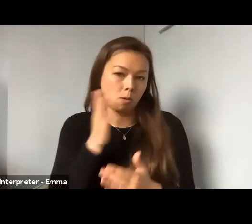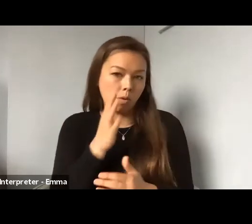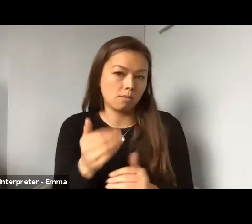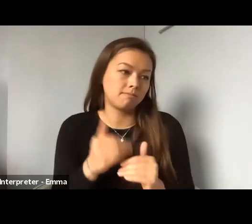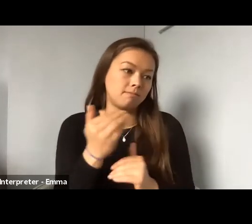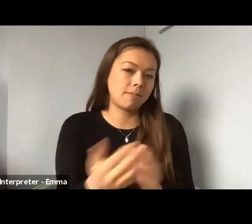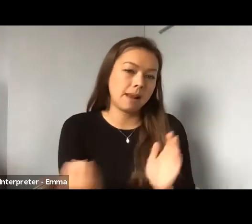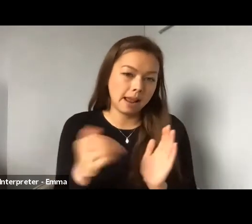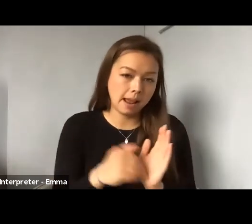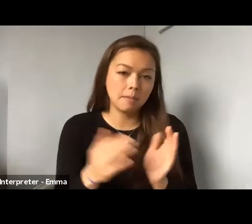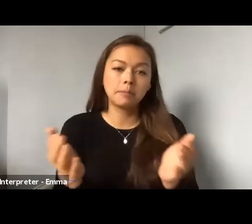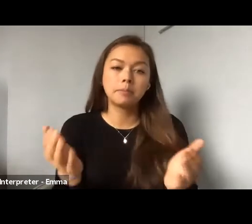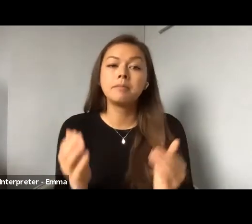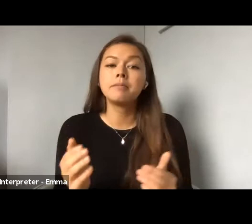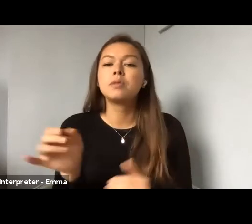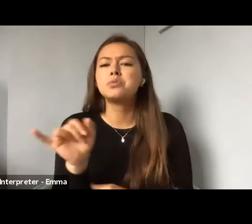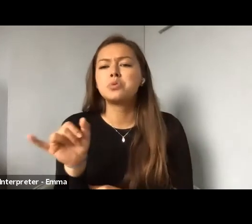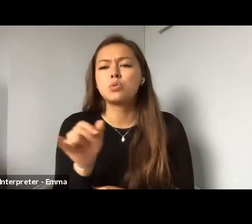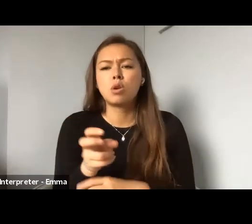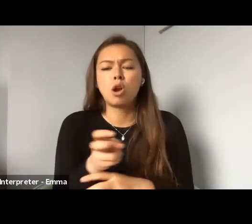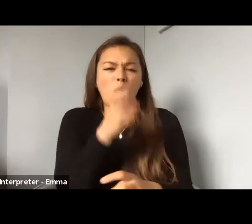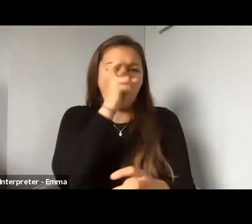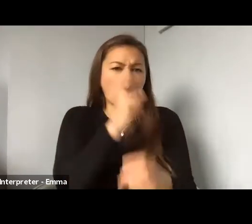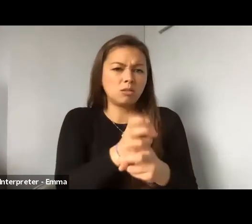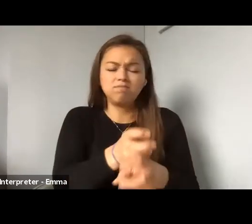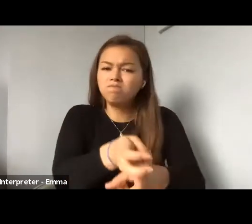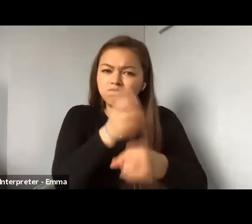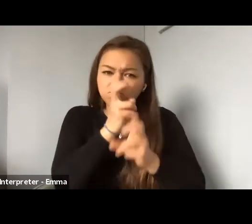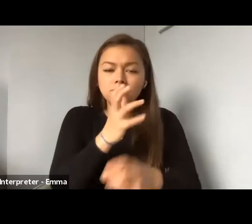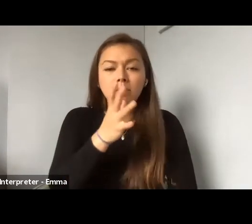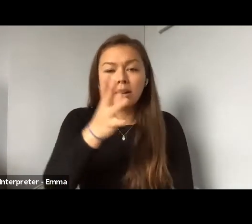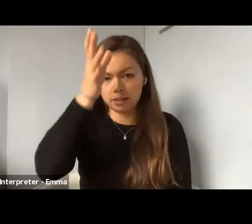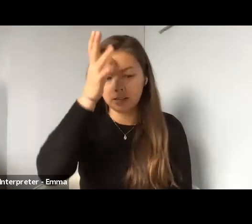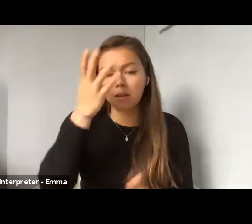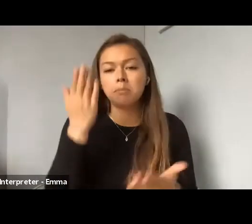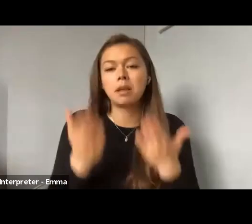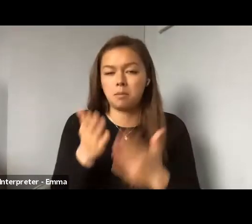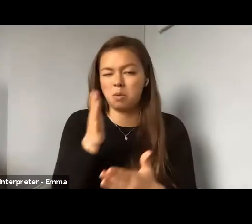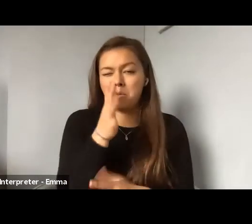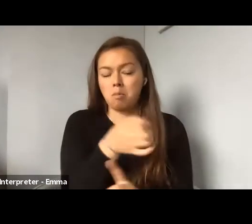towards externalizing behavior or maladaptive coping.